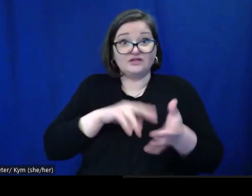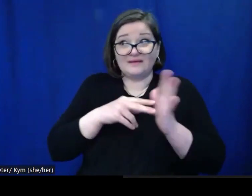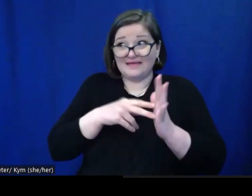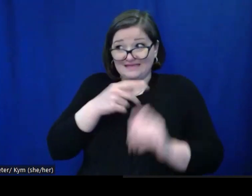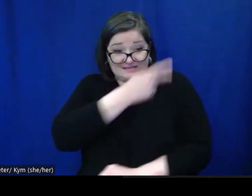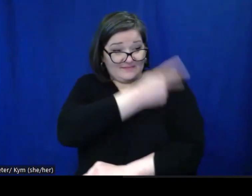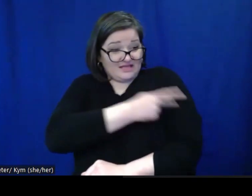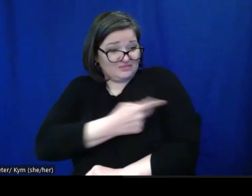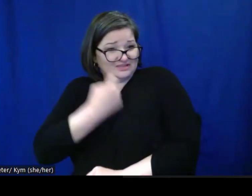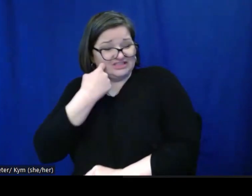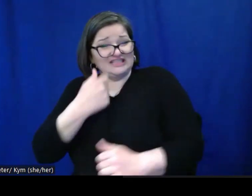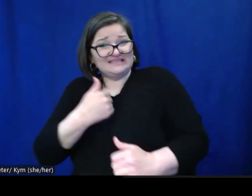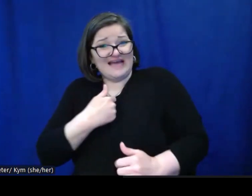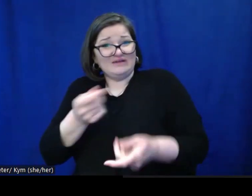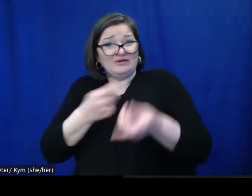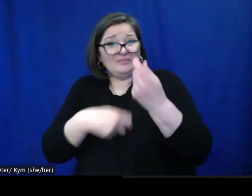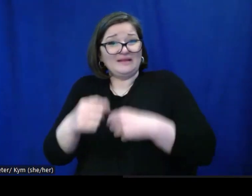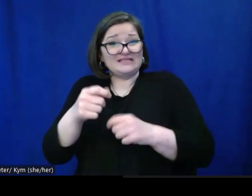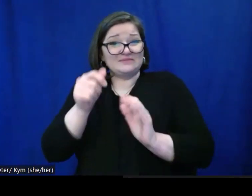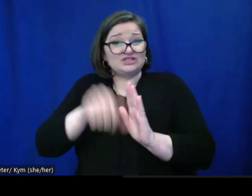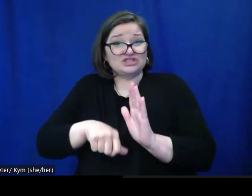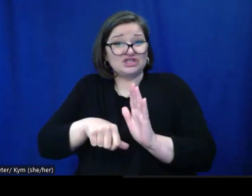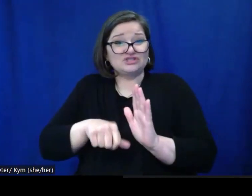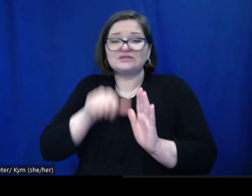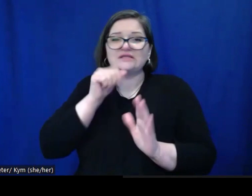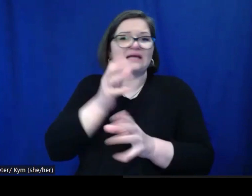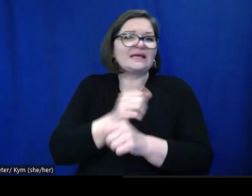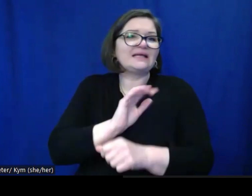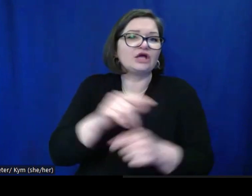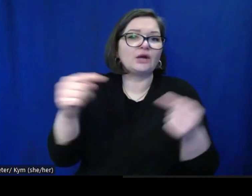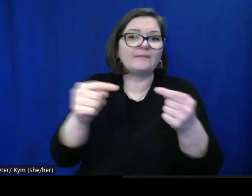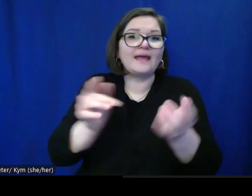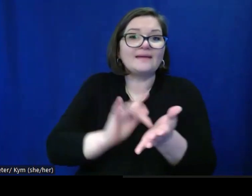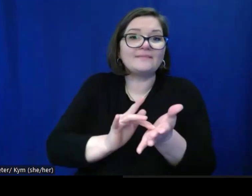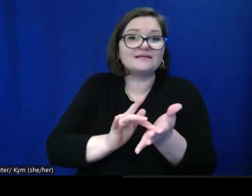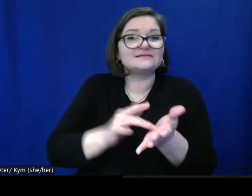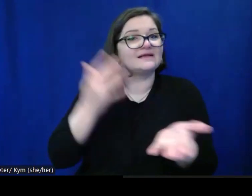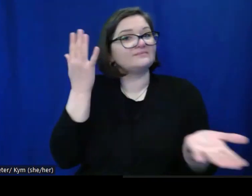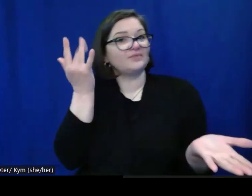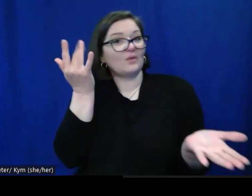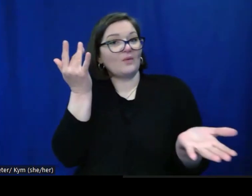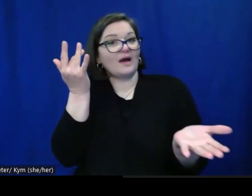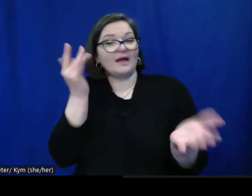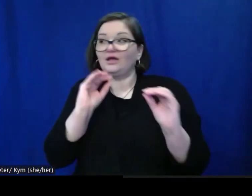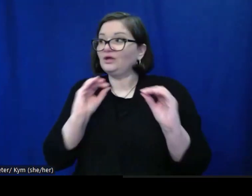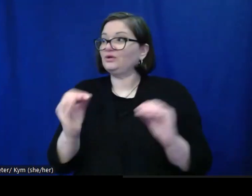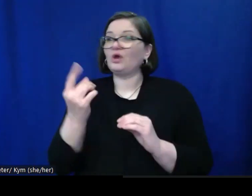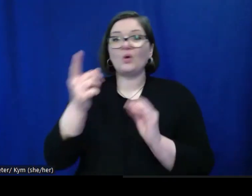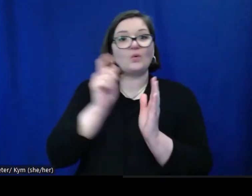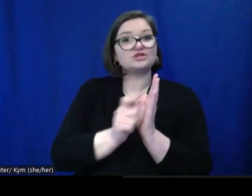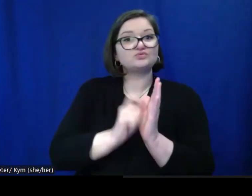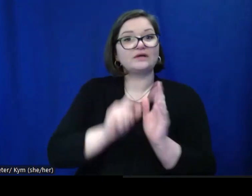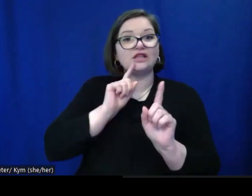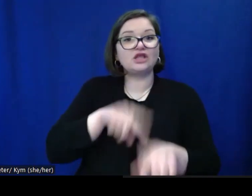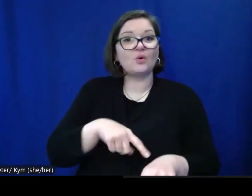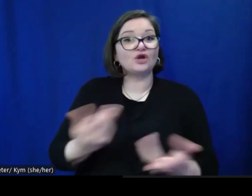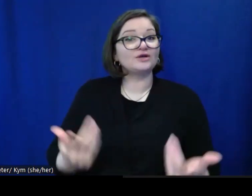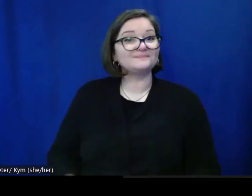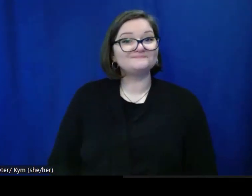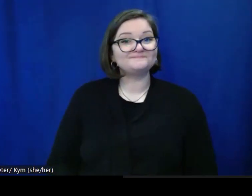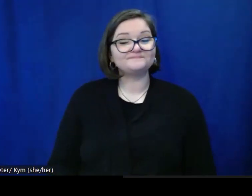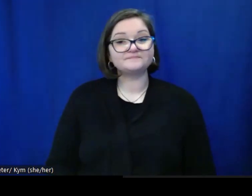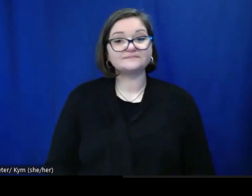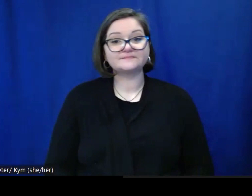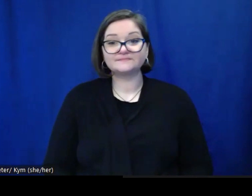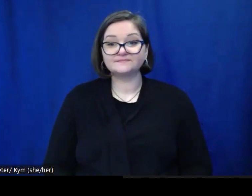hip replacement surgery isn't getting their pain medication because no one's written the order for